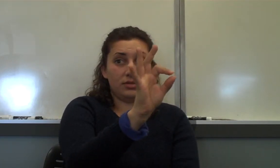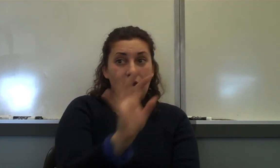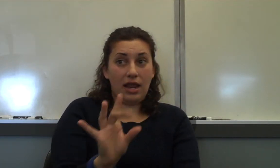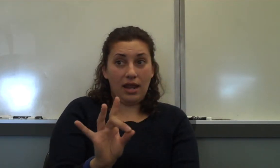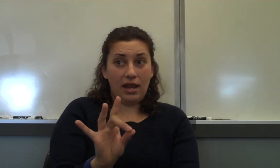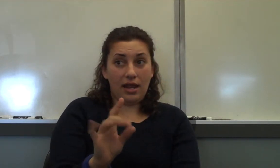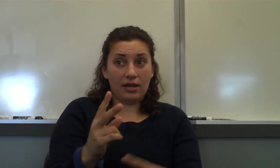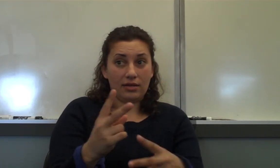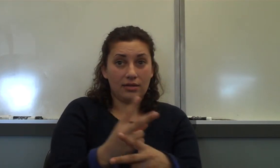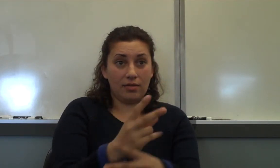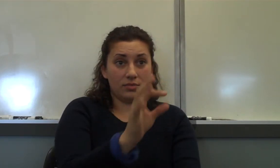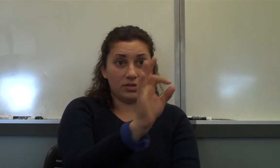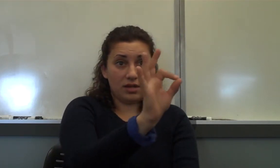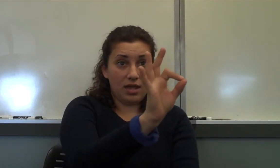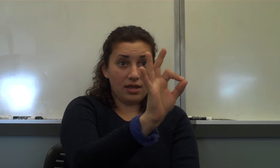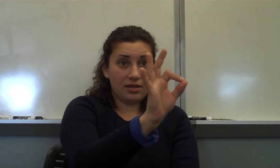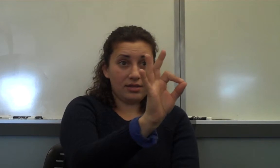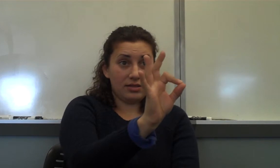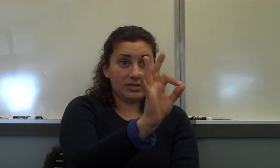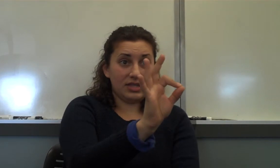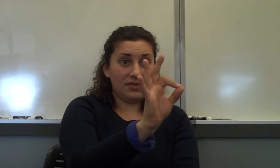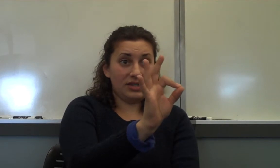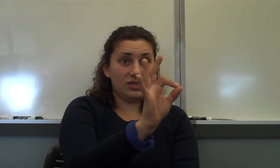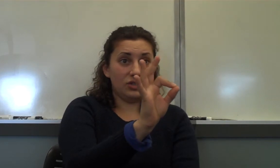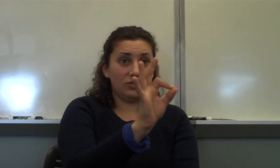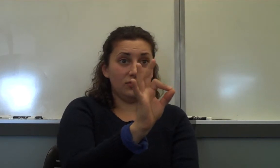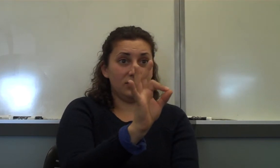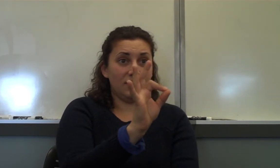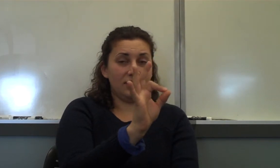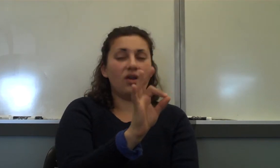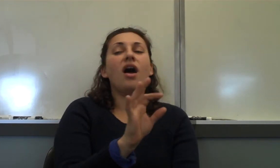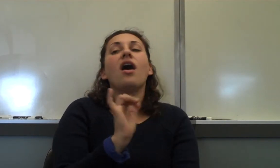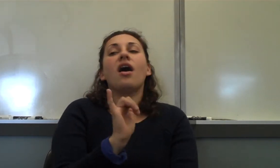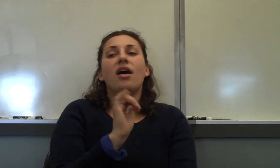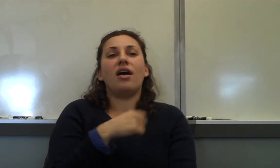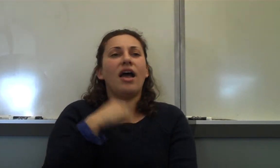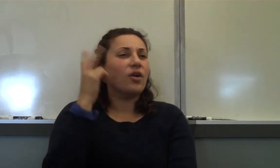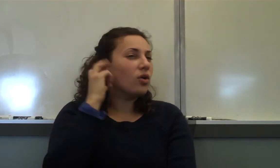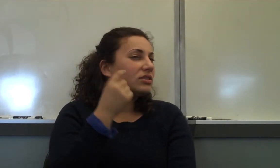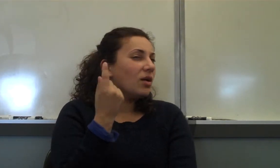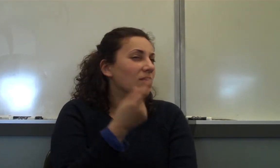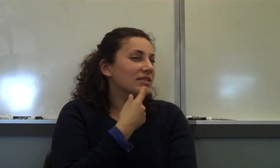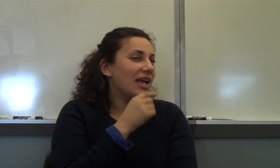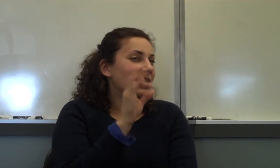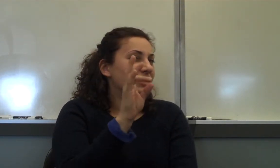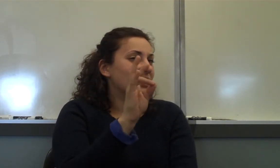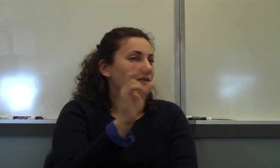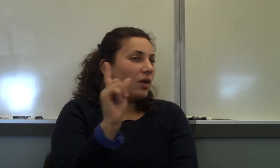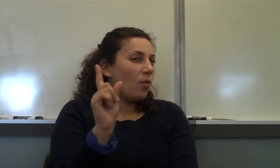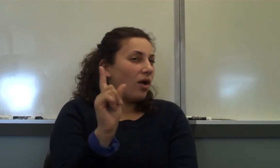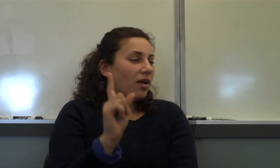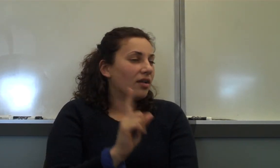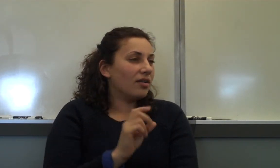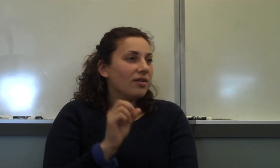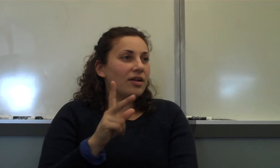8 times 9? 72. Oh, 72. I heard 72. 71. Okay. And 2 is 74,